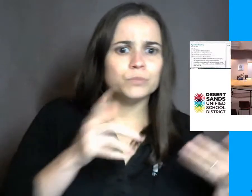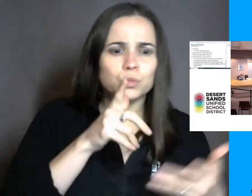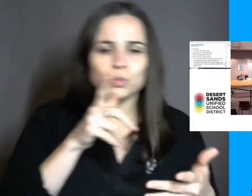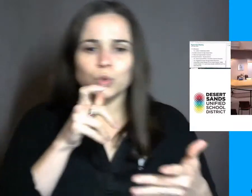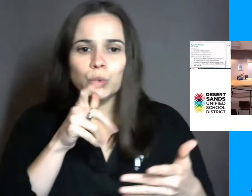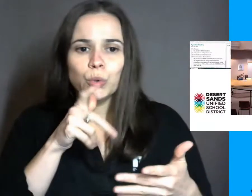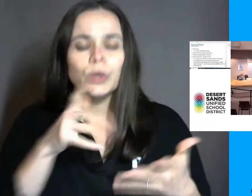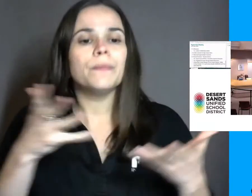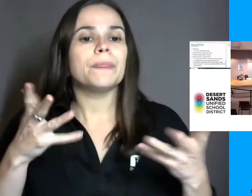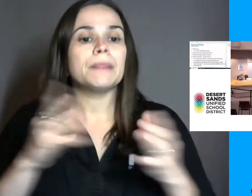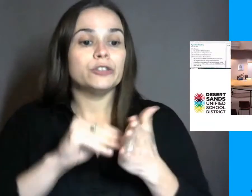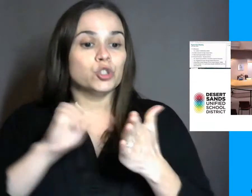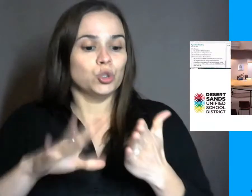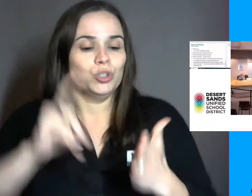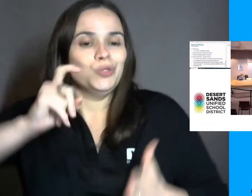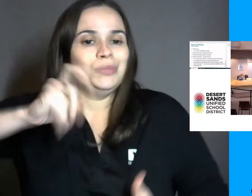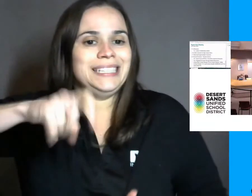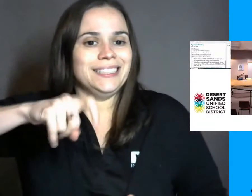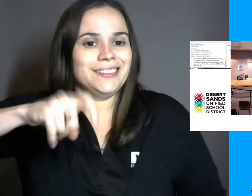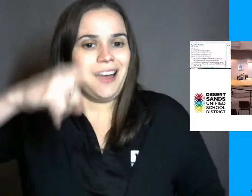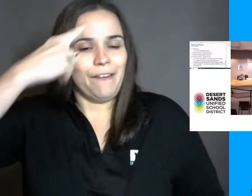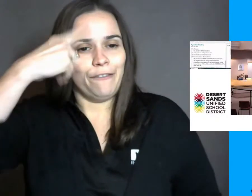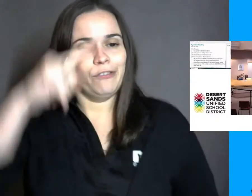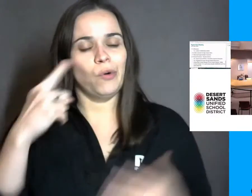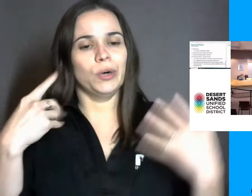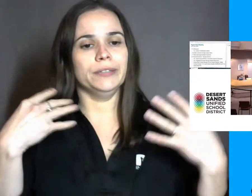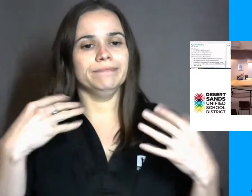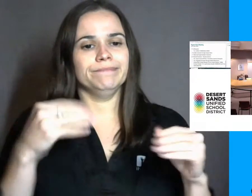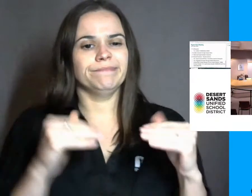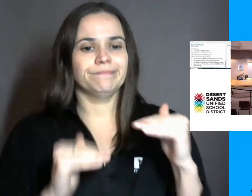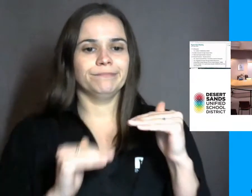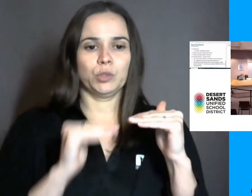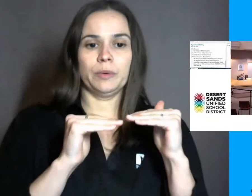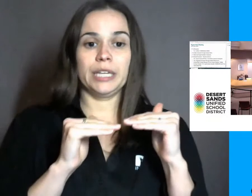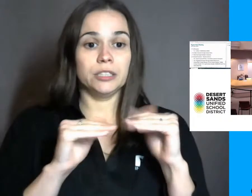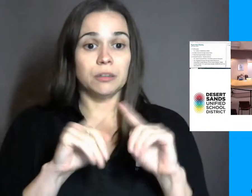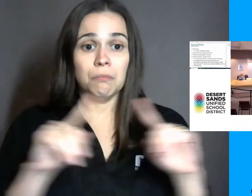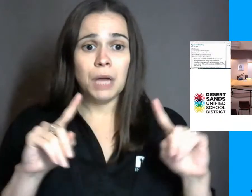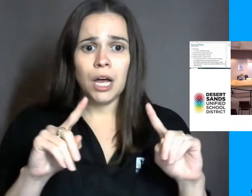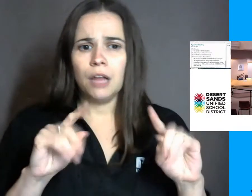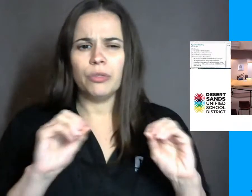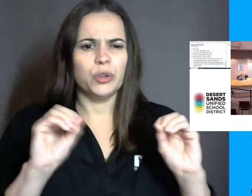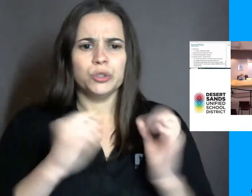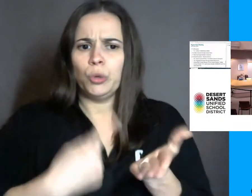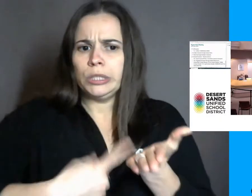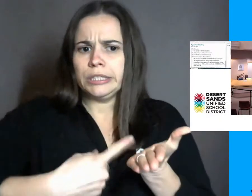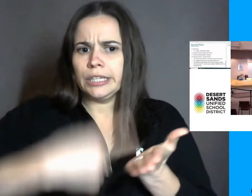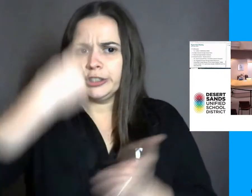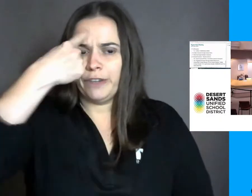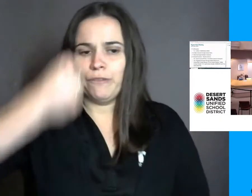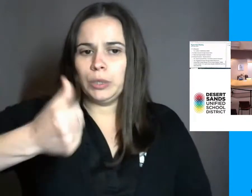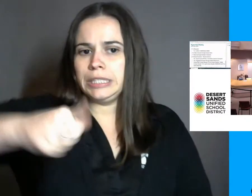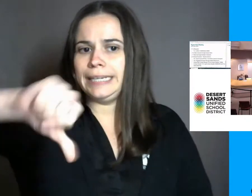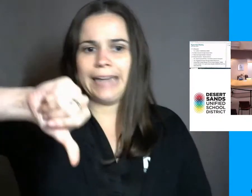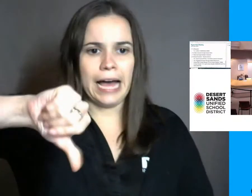for remediation. But yeah, that where there's no discussion of denying students the opportunity. Okay, good. Yeah, no problem. And